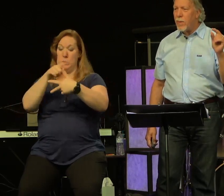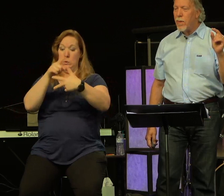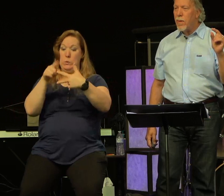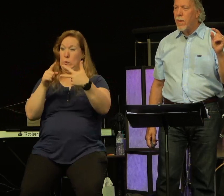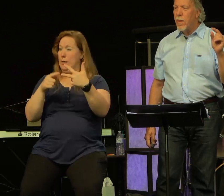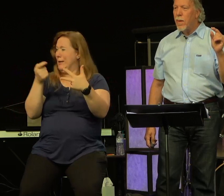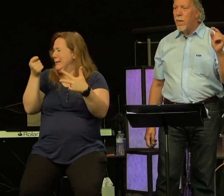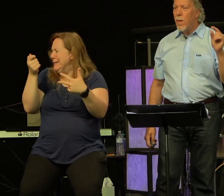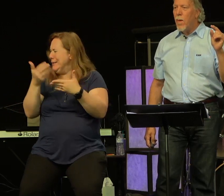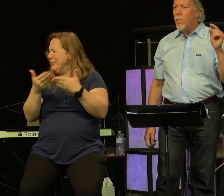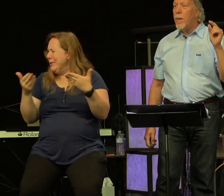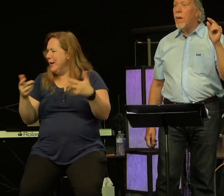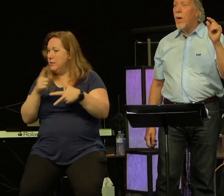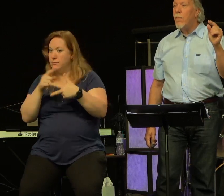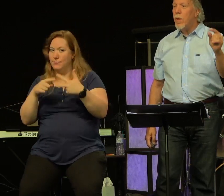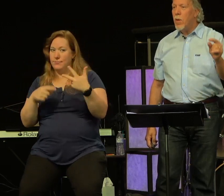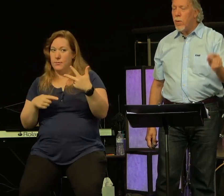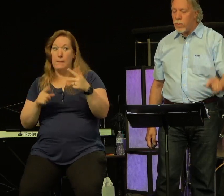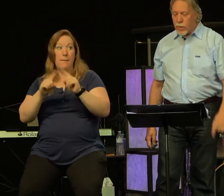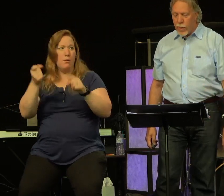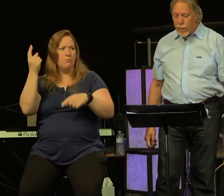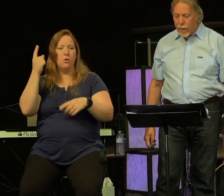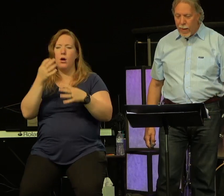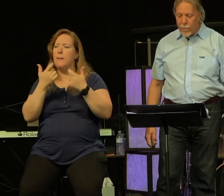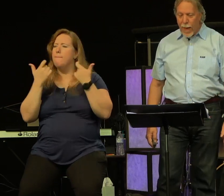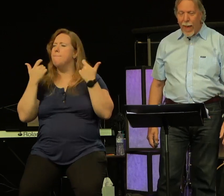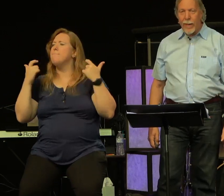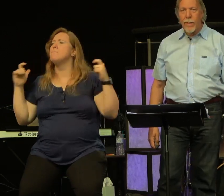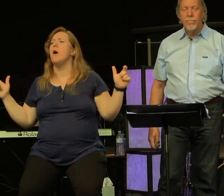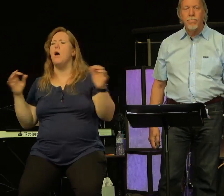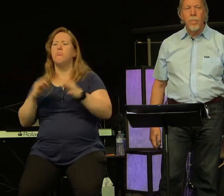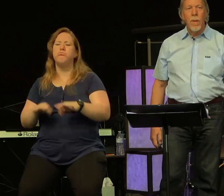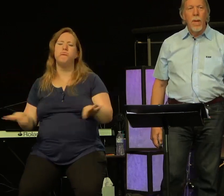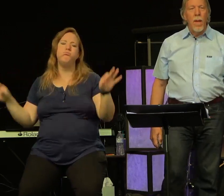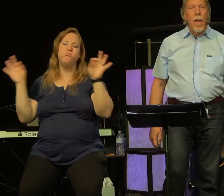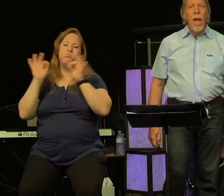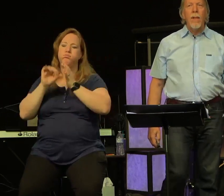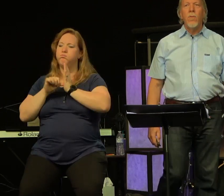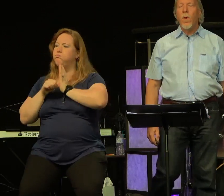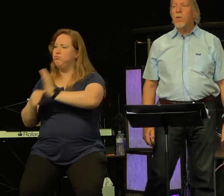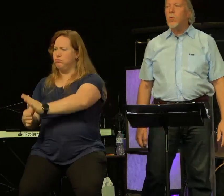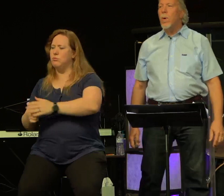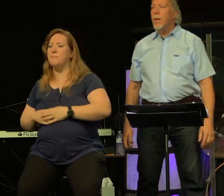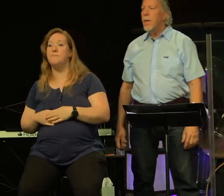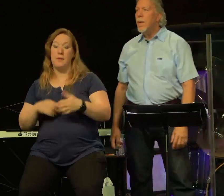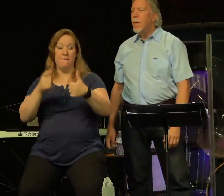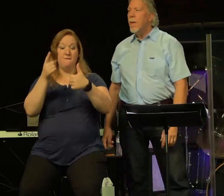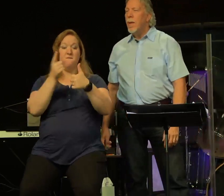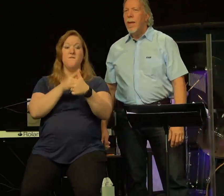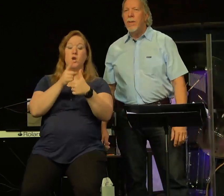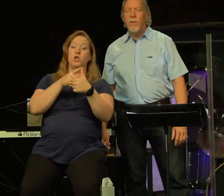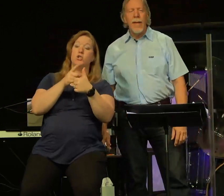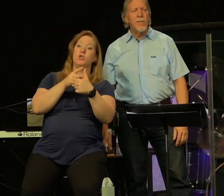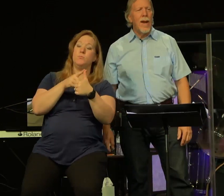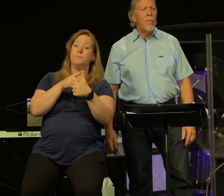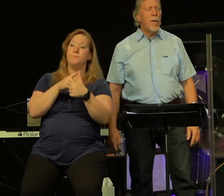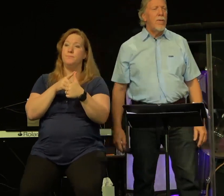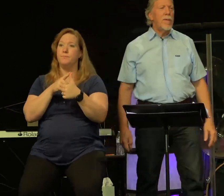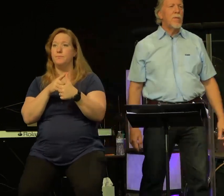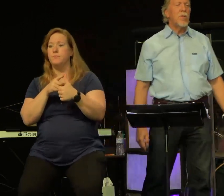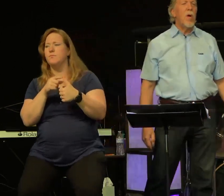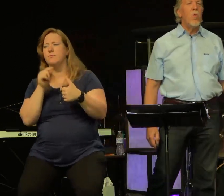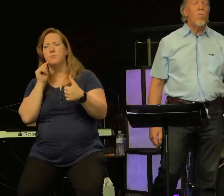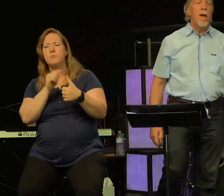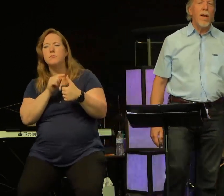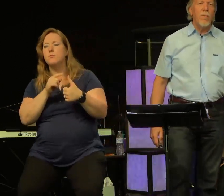things, but they'll have a huge impact. And the first one is this, and I believe